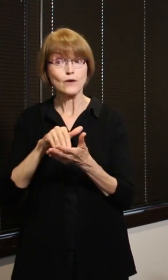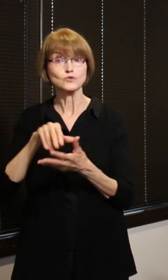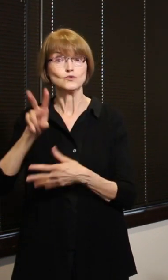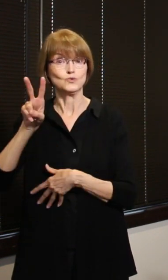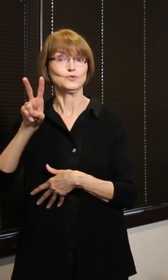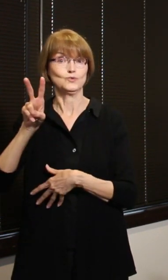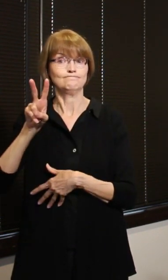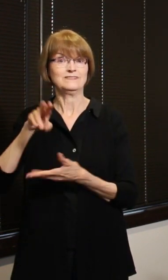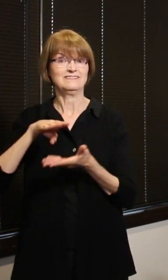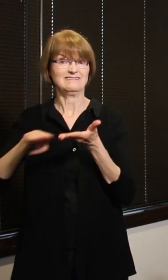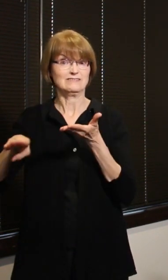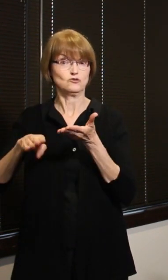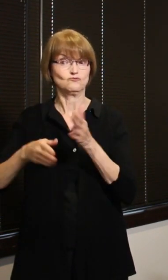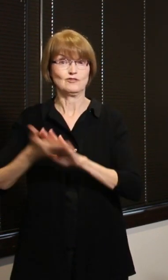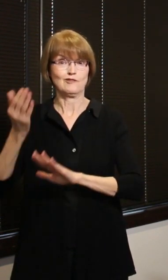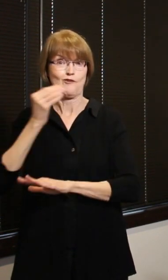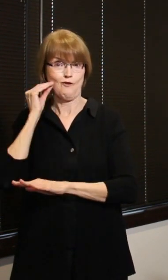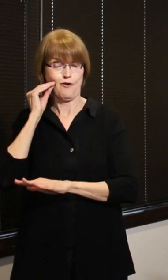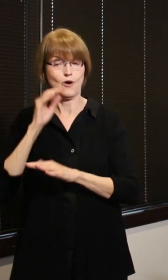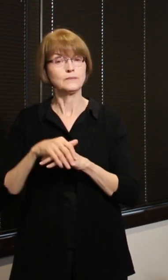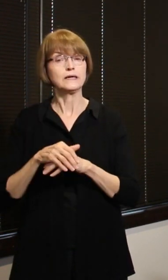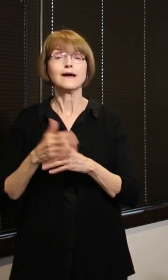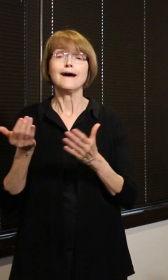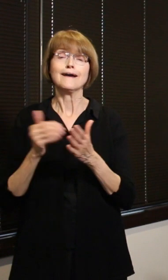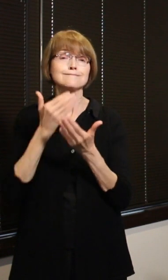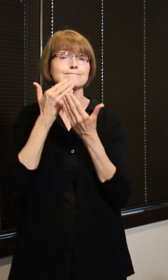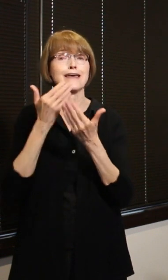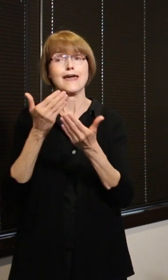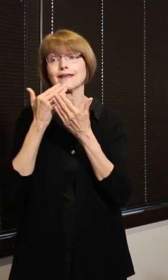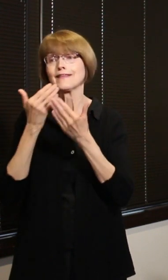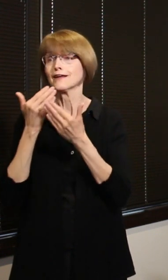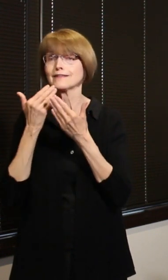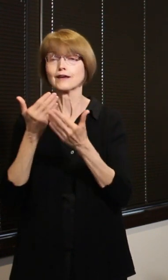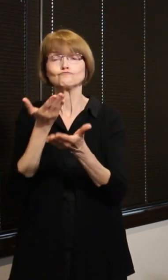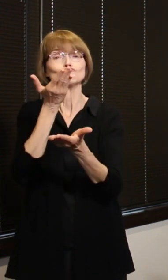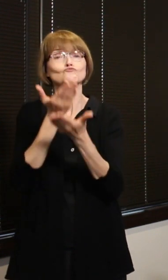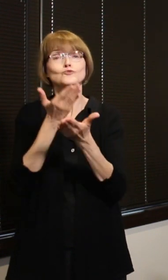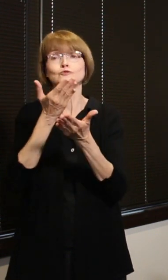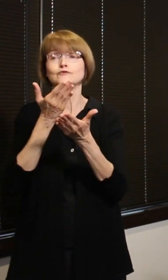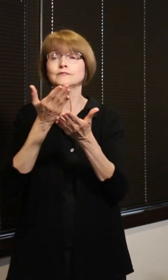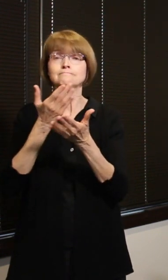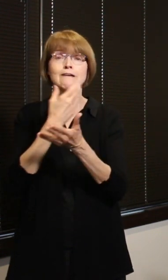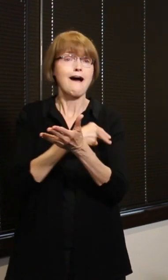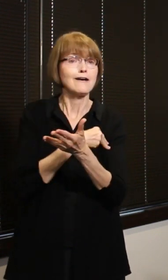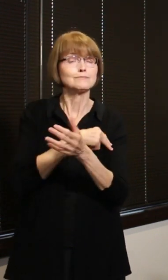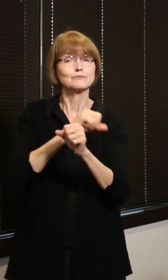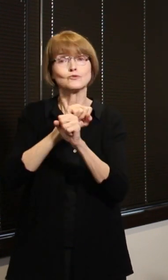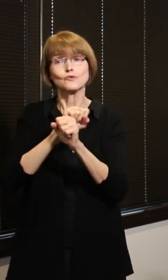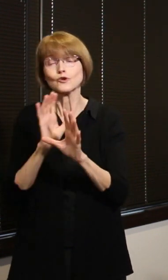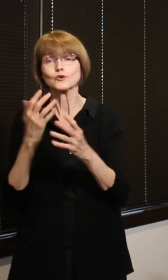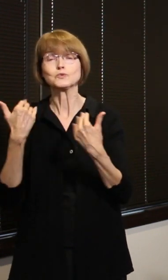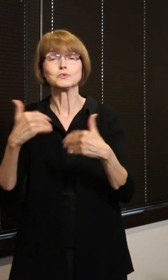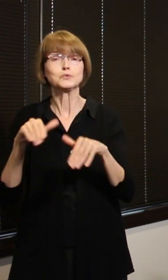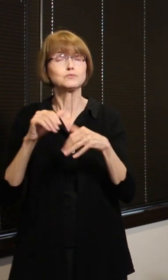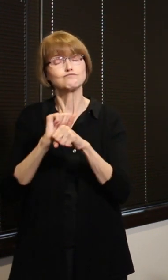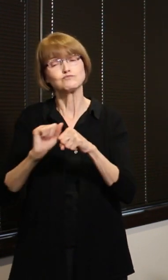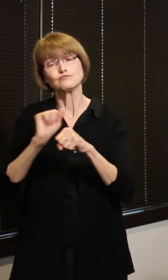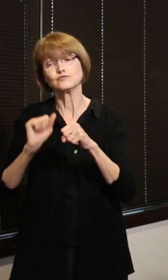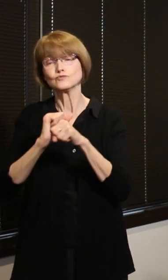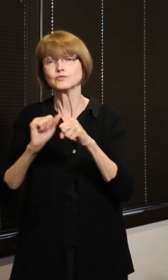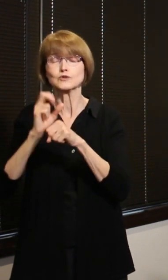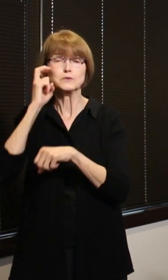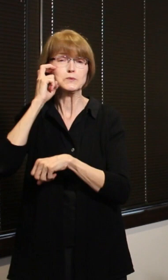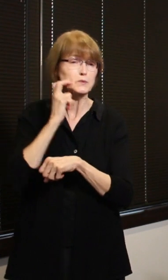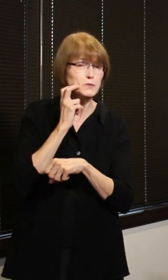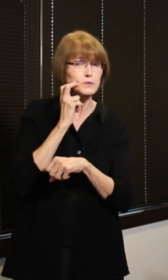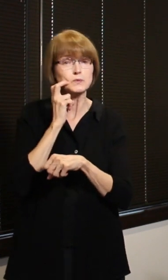3,002. And again, this is a testament to all of those healthcare workers out there who have been working so hard to treat the COVID patients and get them